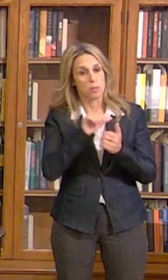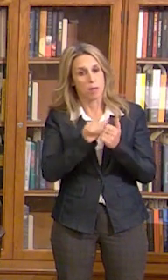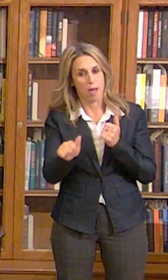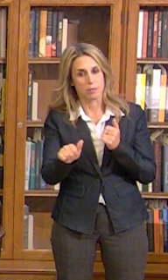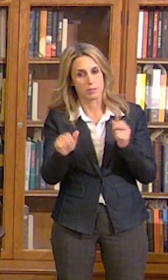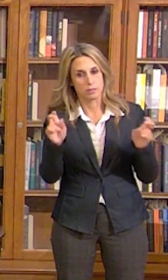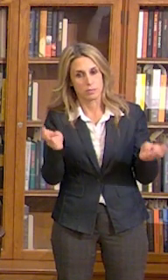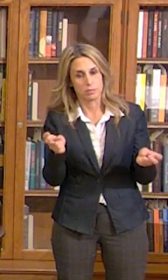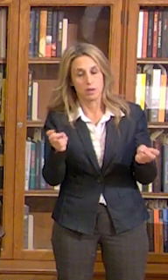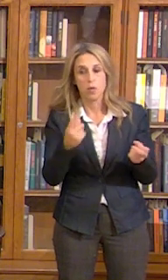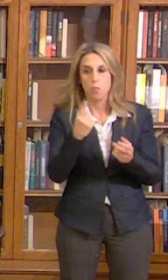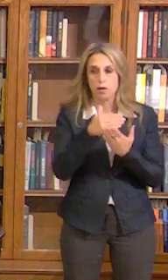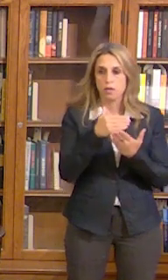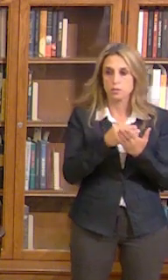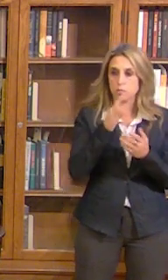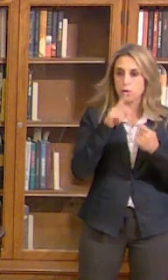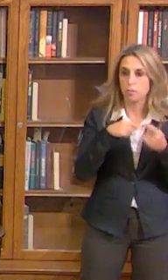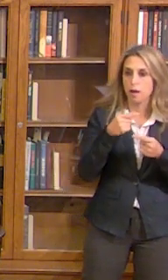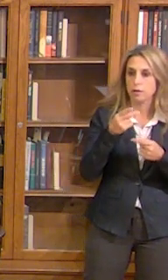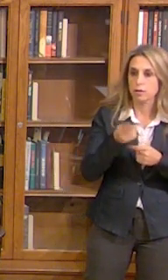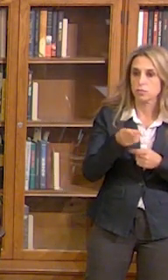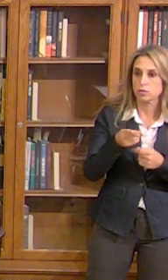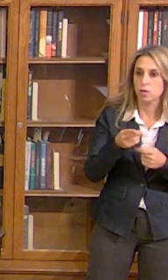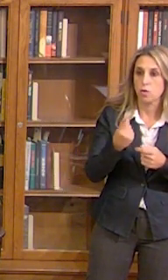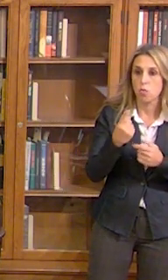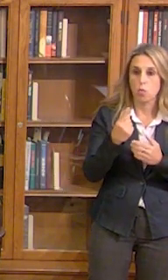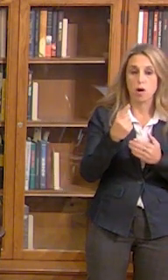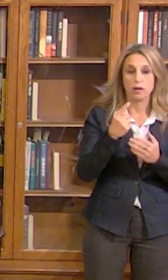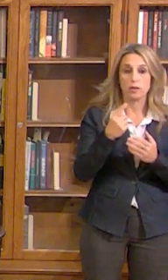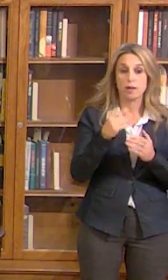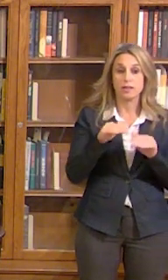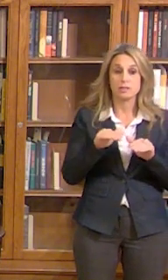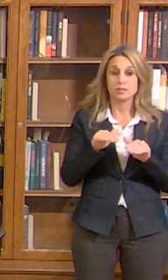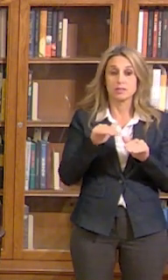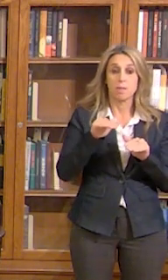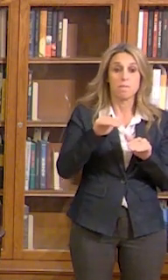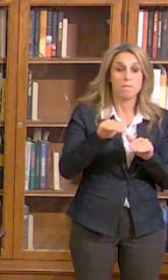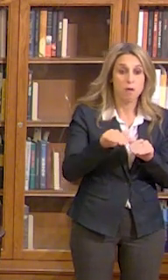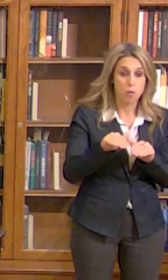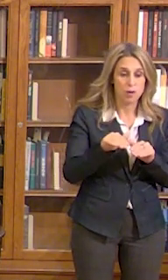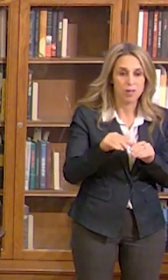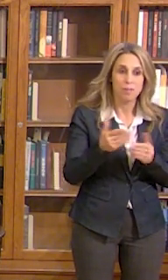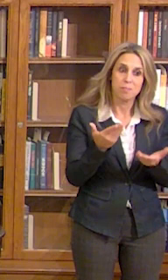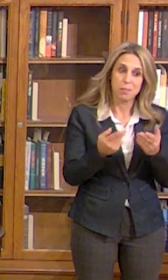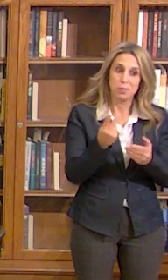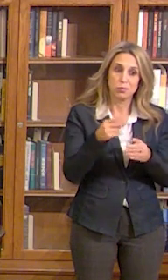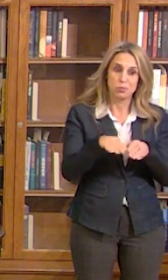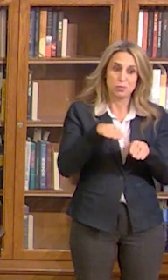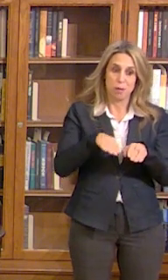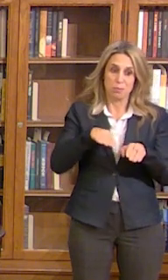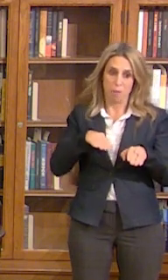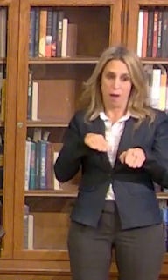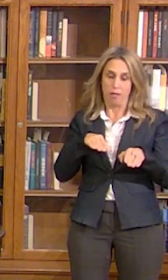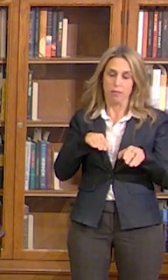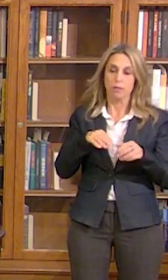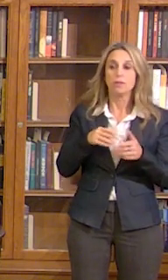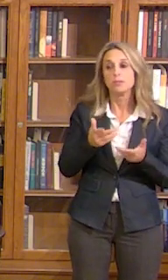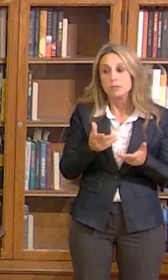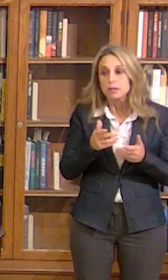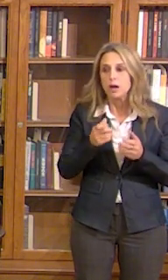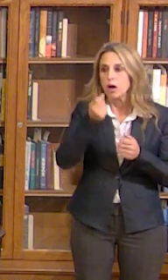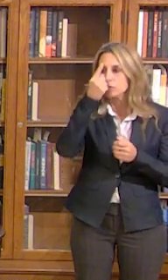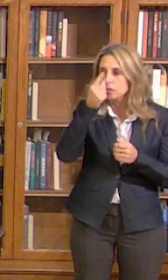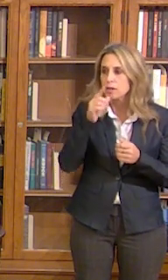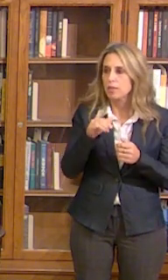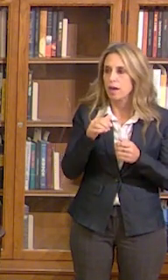that we talk about in history one step forward sometimes one or two steps back right and so understanding that it